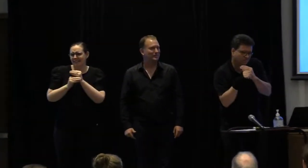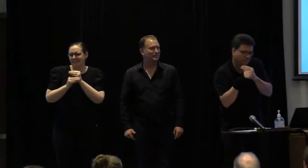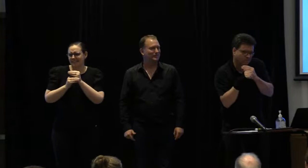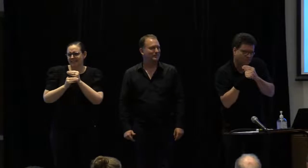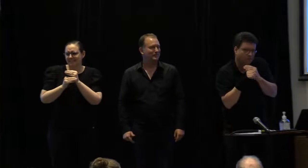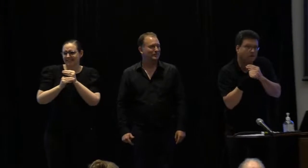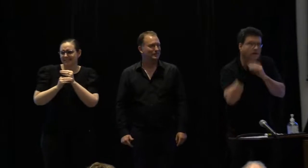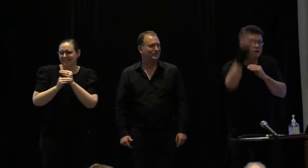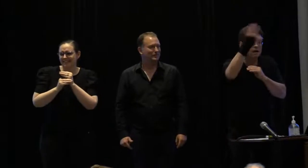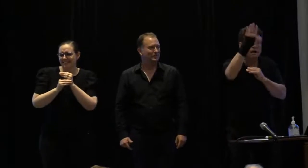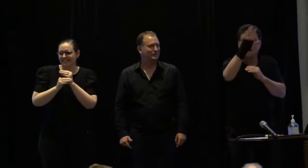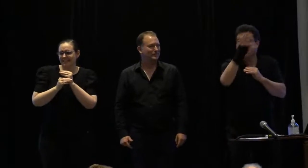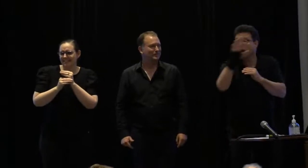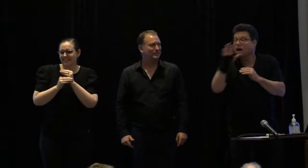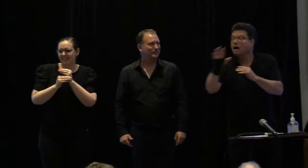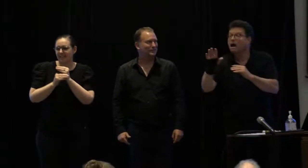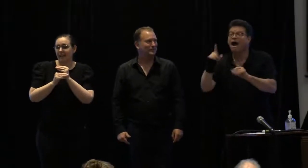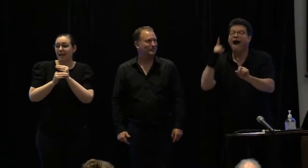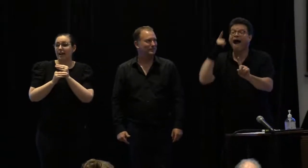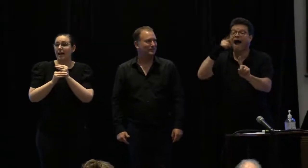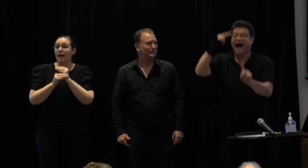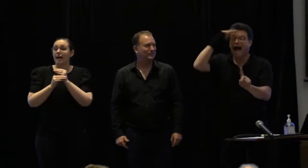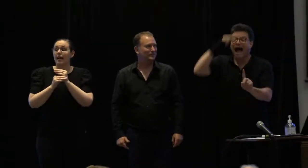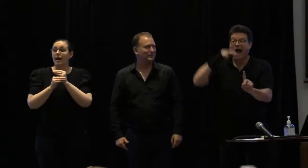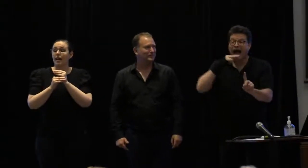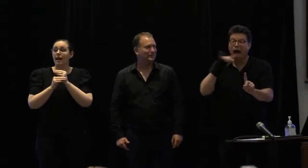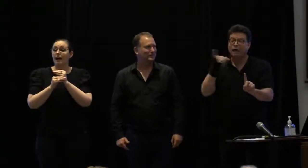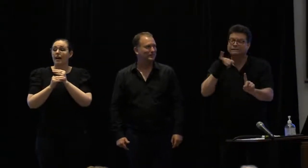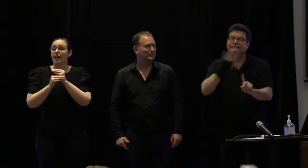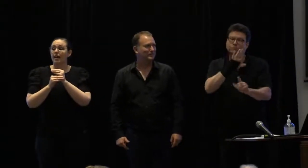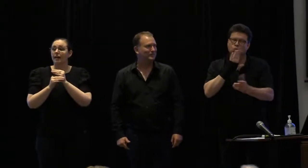here. Henry.